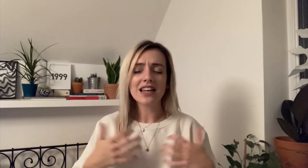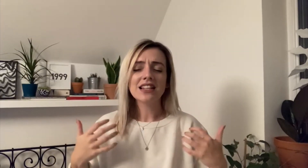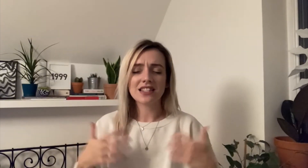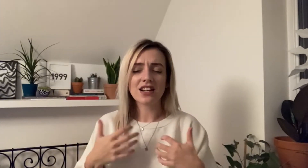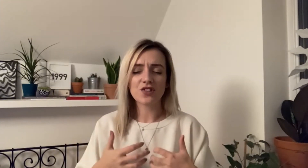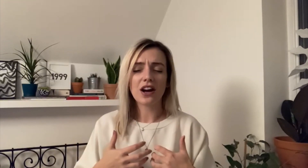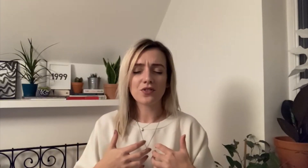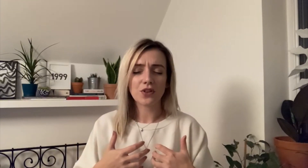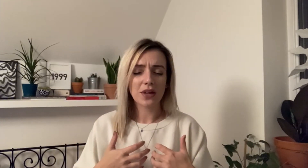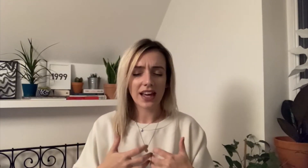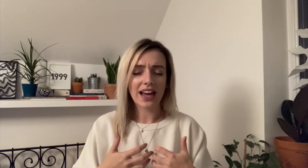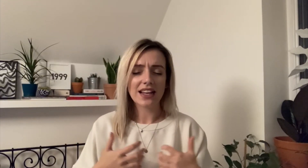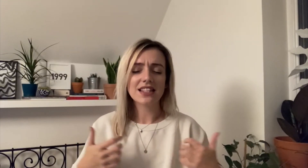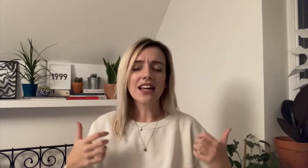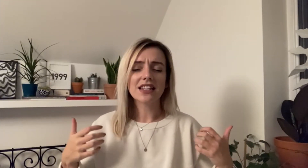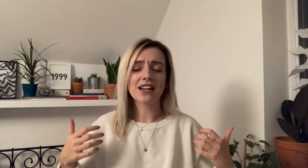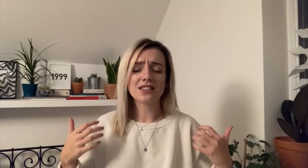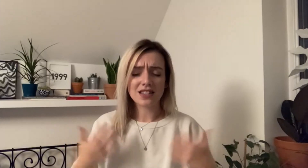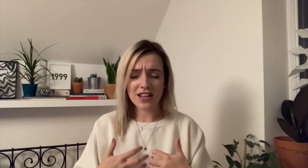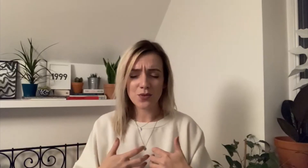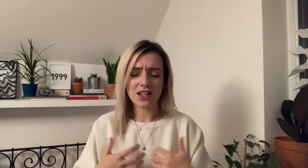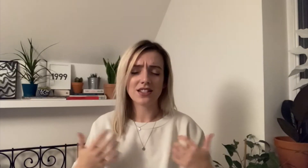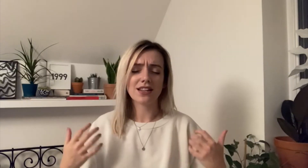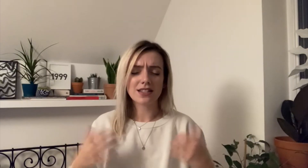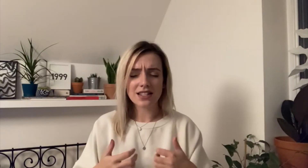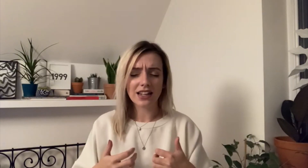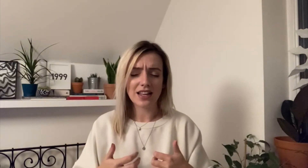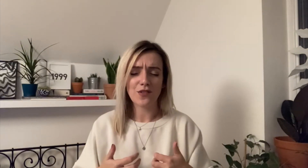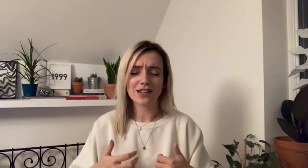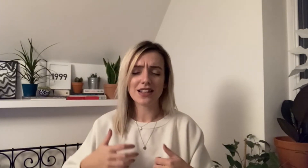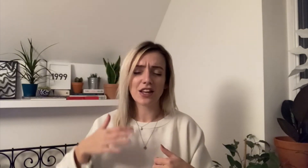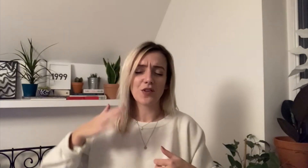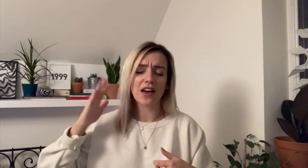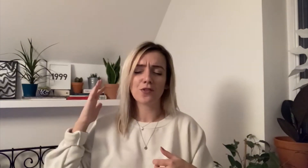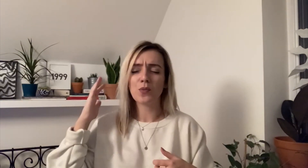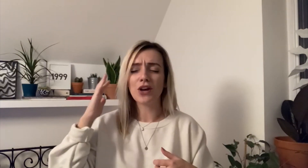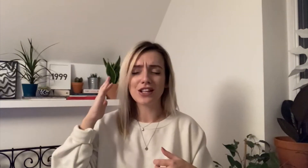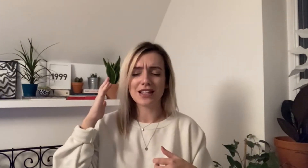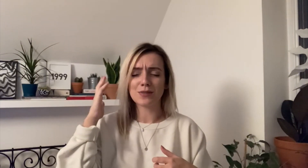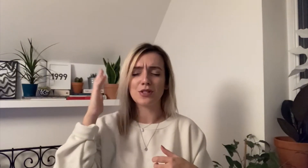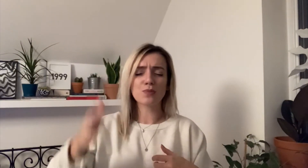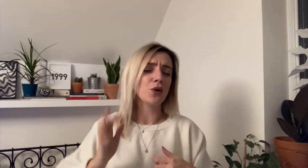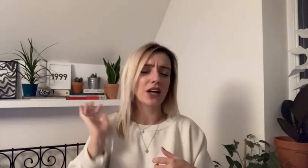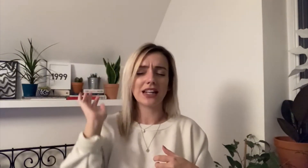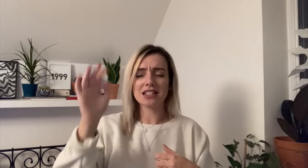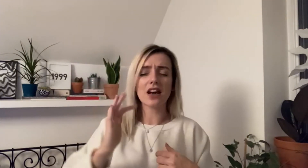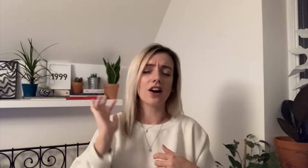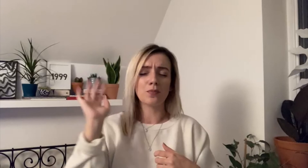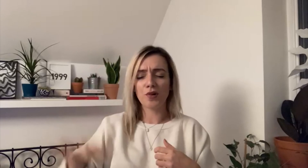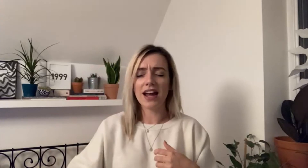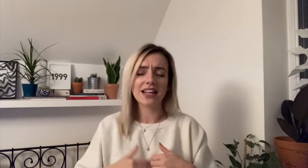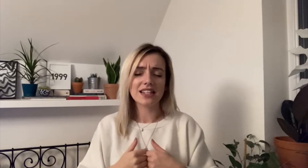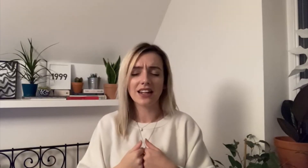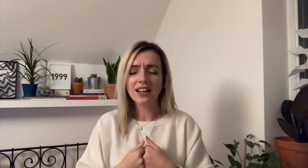that sticks around for the week ahead, that stays with us, that doesn't leave us. I thank you for every word that has been spoken and sung